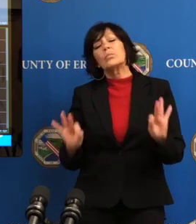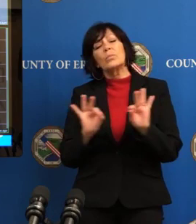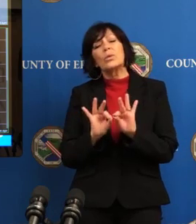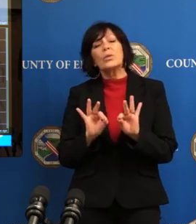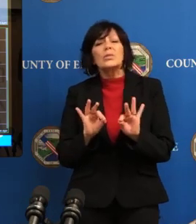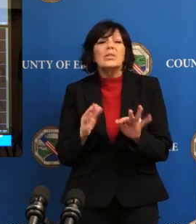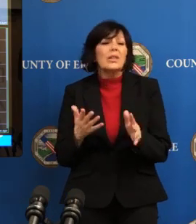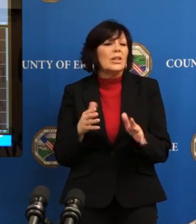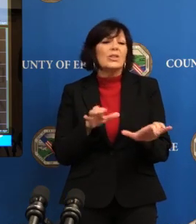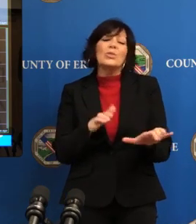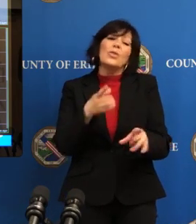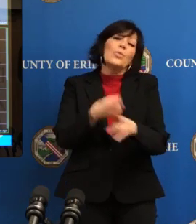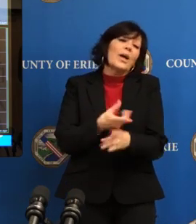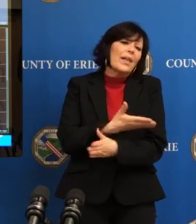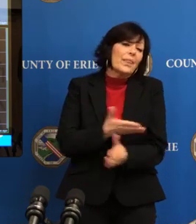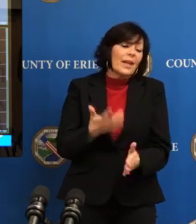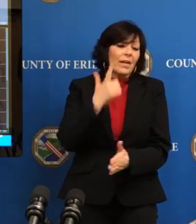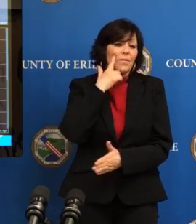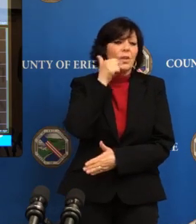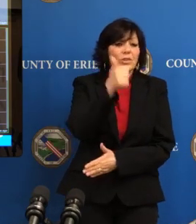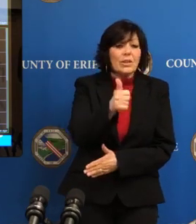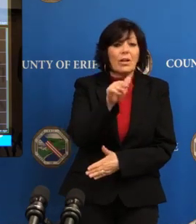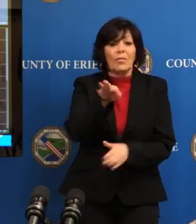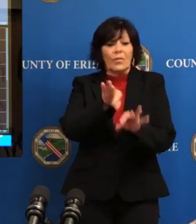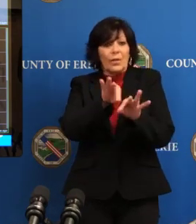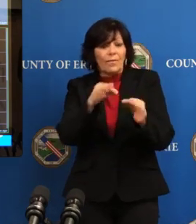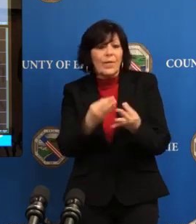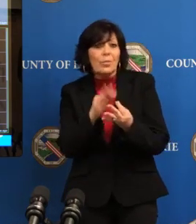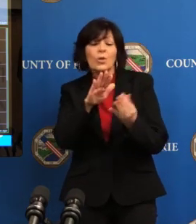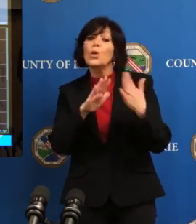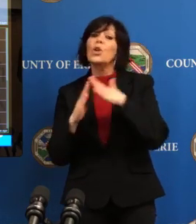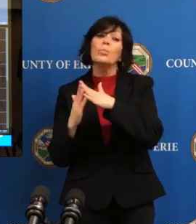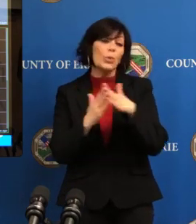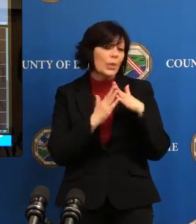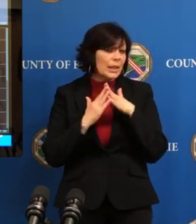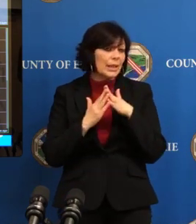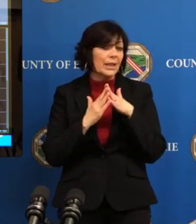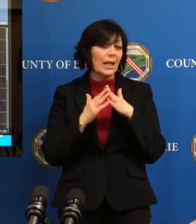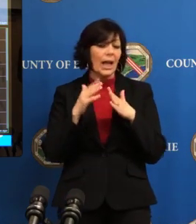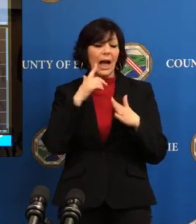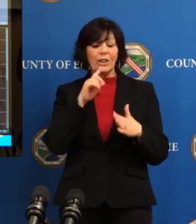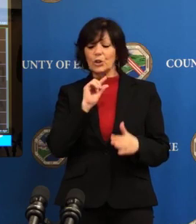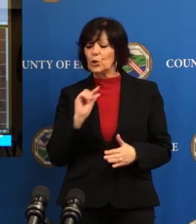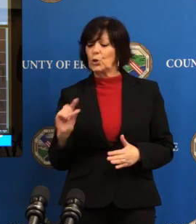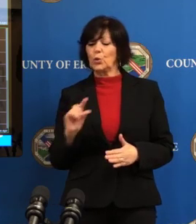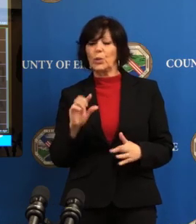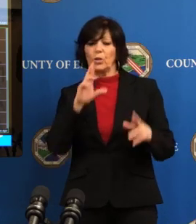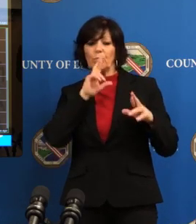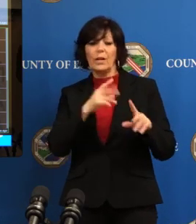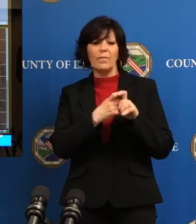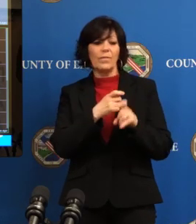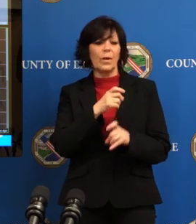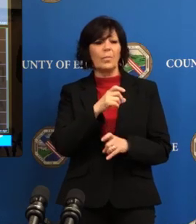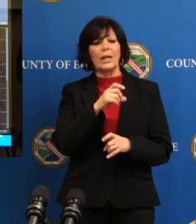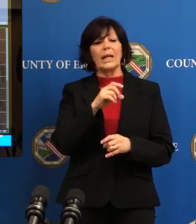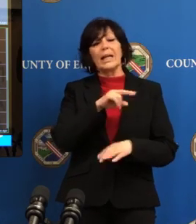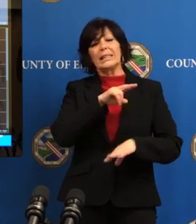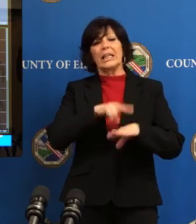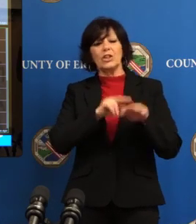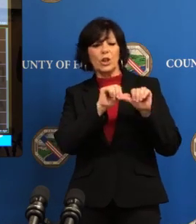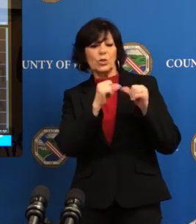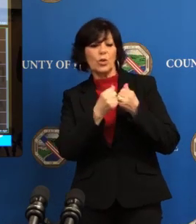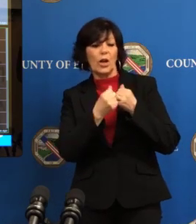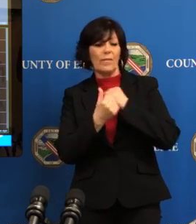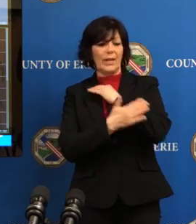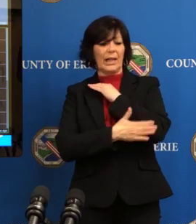right thing for themselves, their family, and their community. I just retweeted a report from the National Association of Counties of a